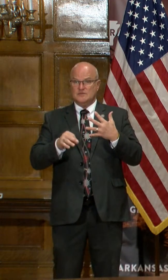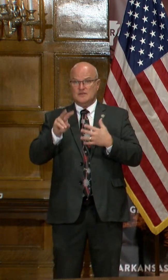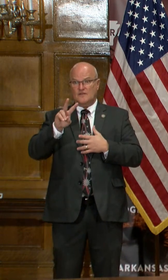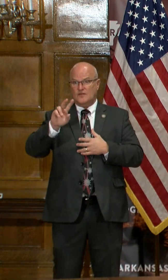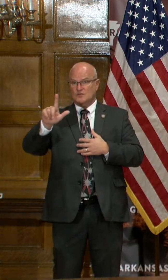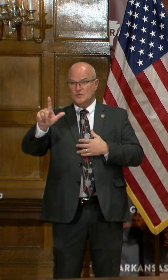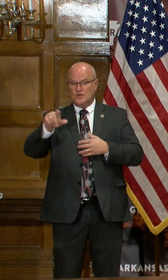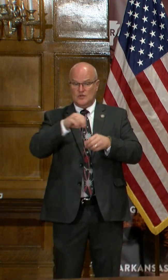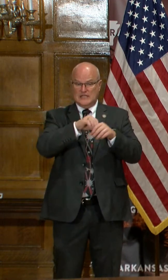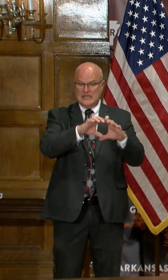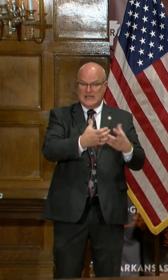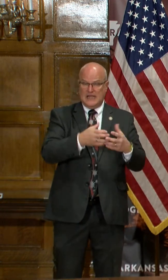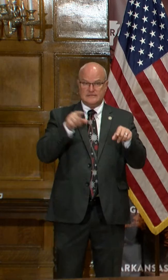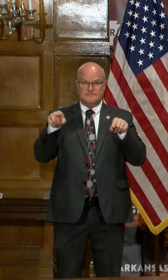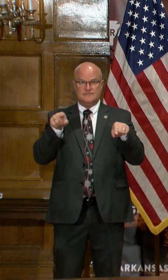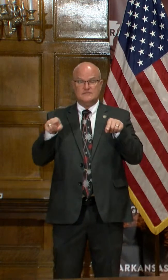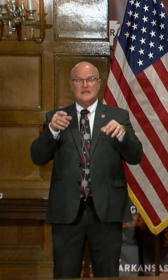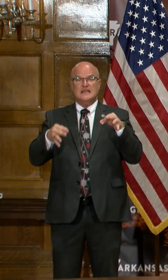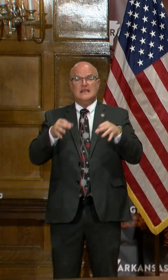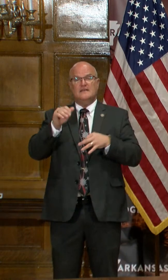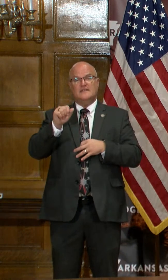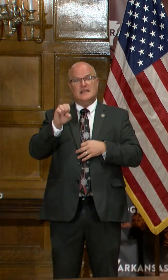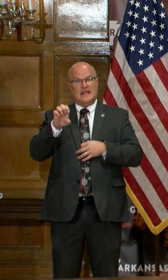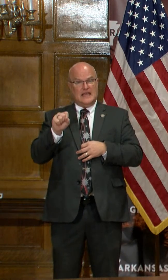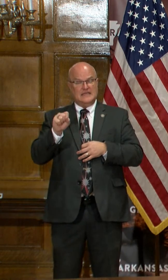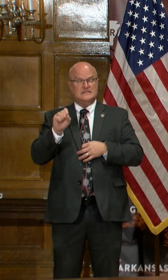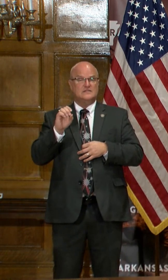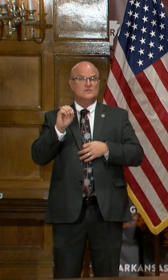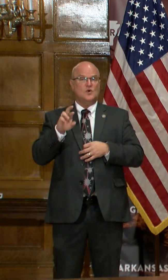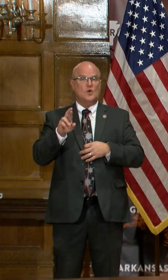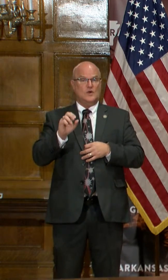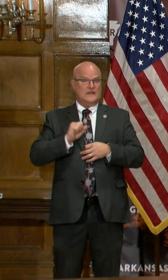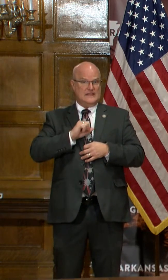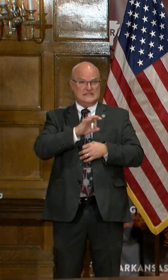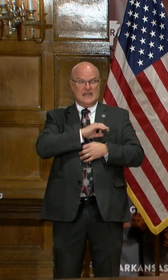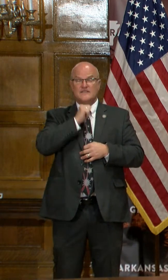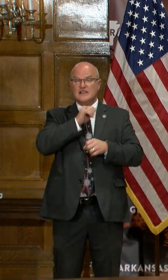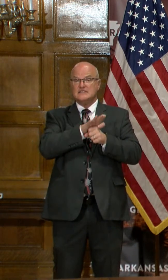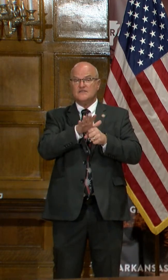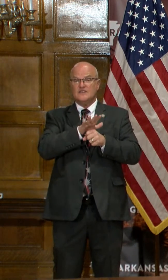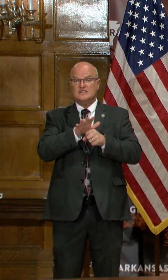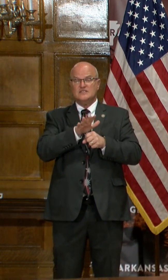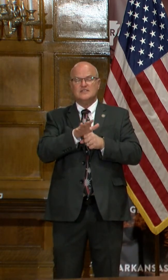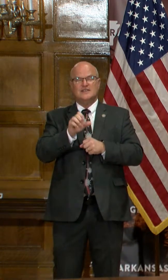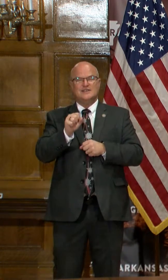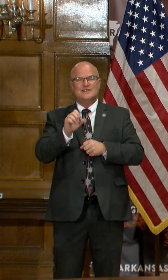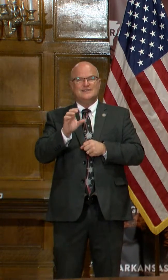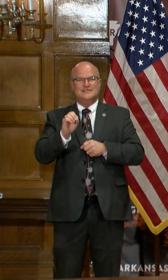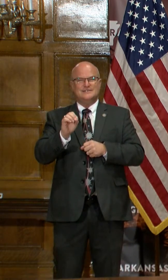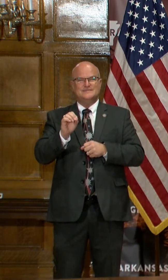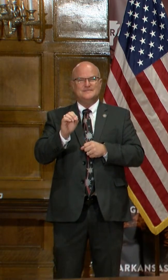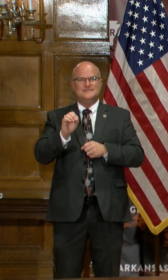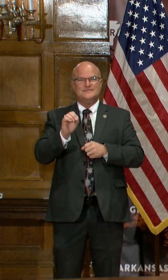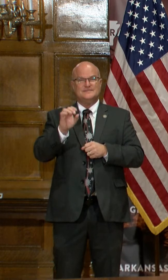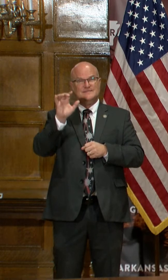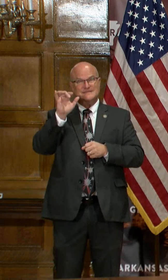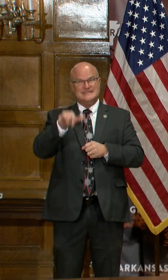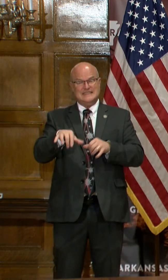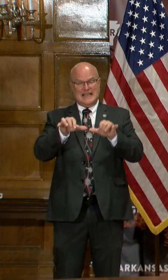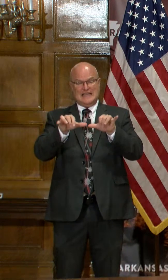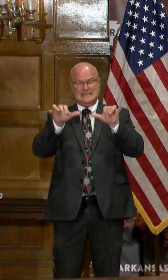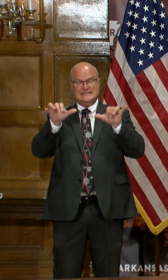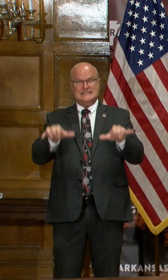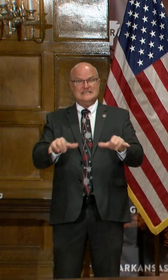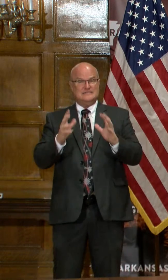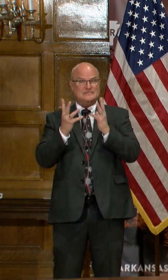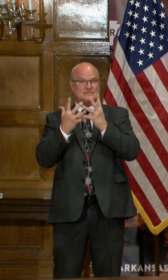virtual if the cases or the staffing is not sufficient. And so that system